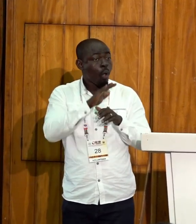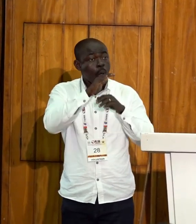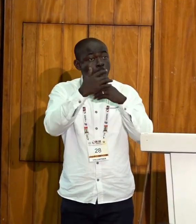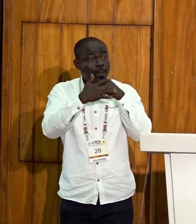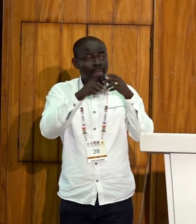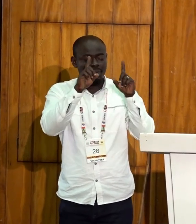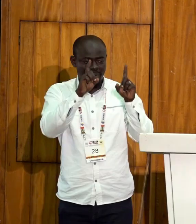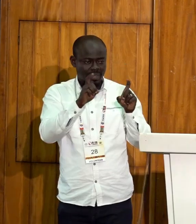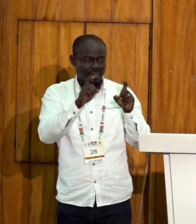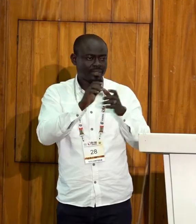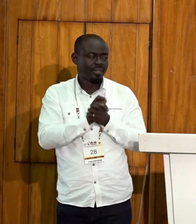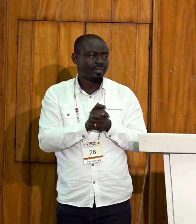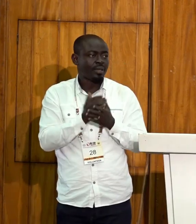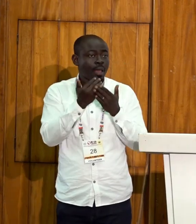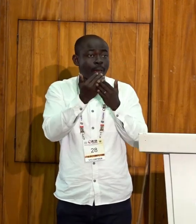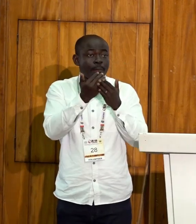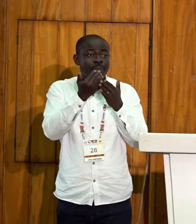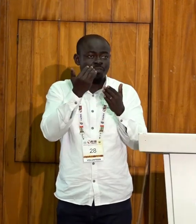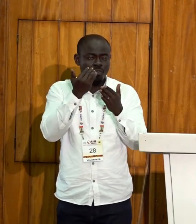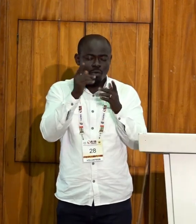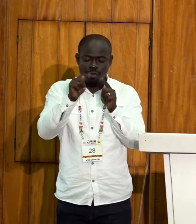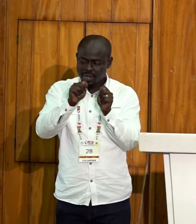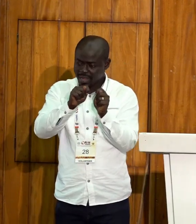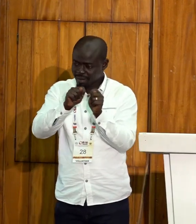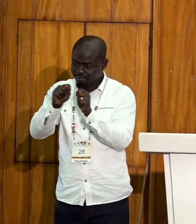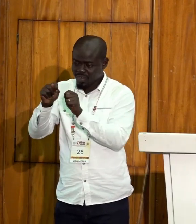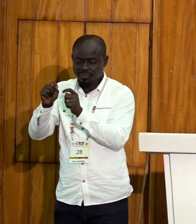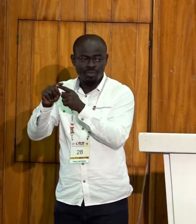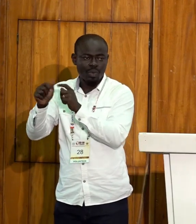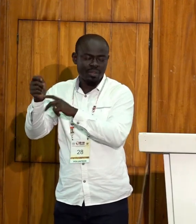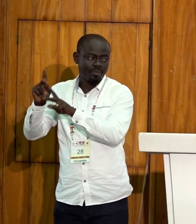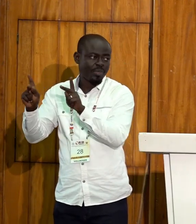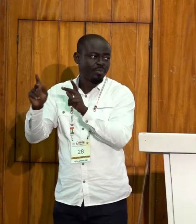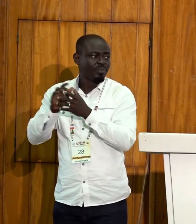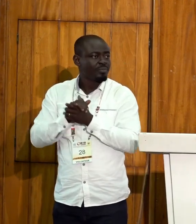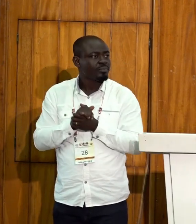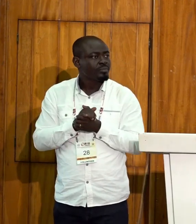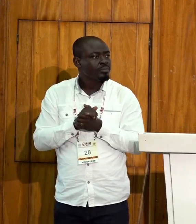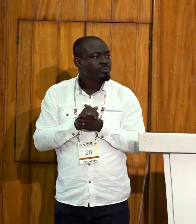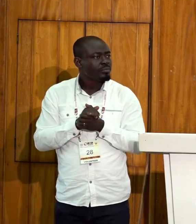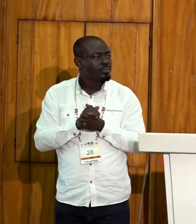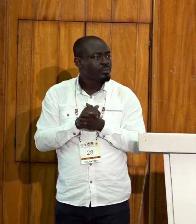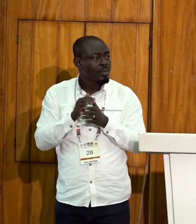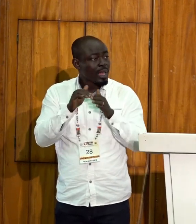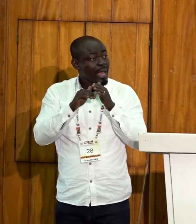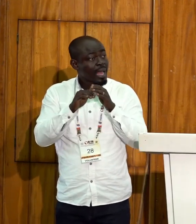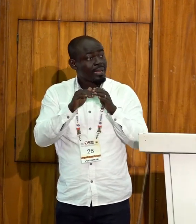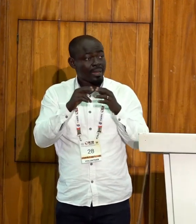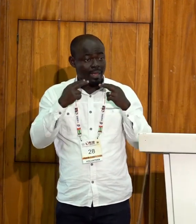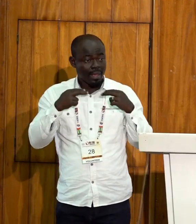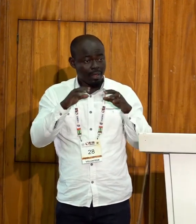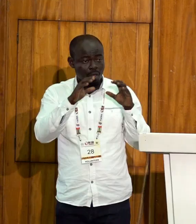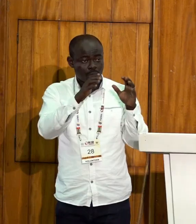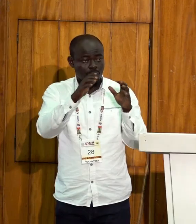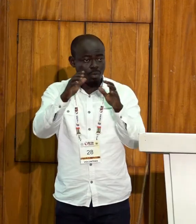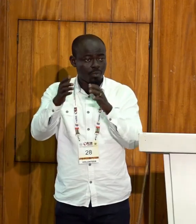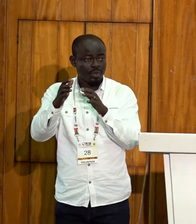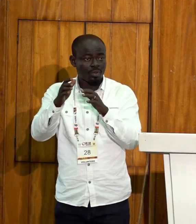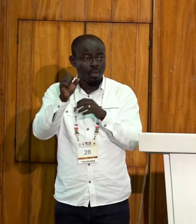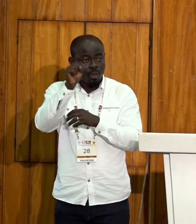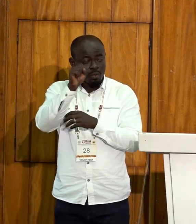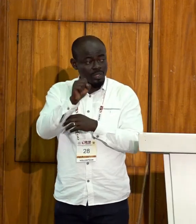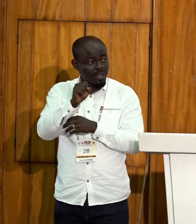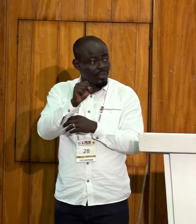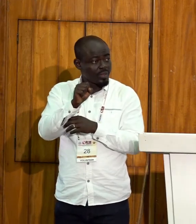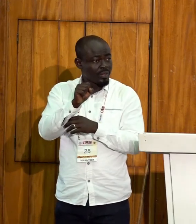tested before they could be transfused. And under the health community of Southern, East